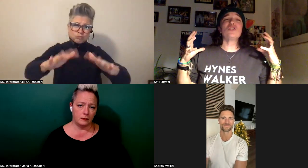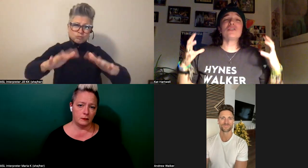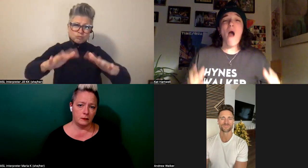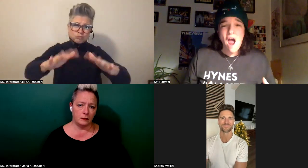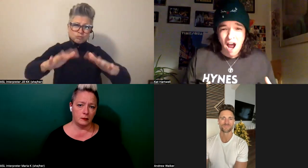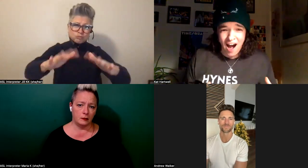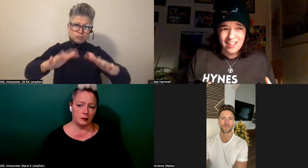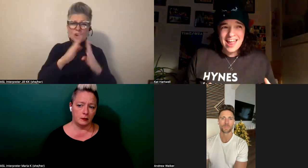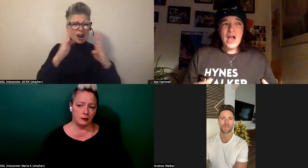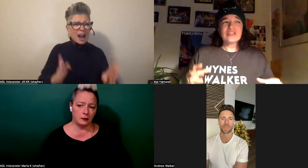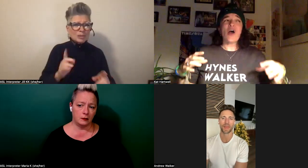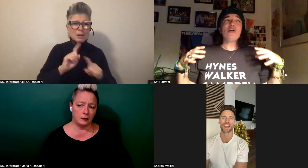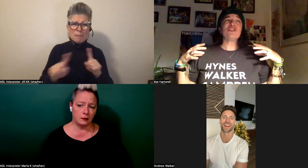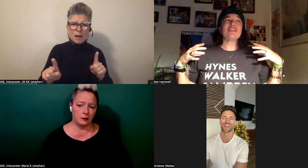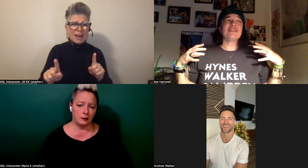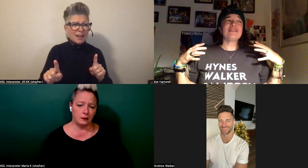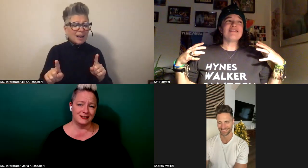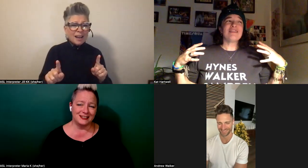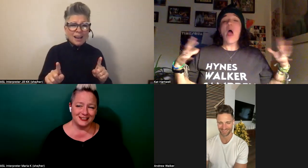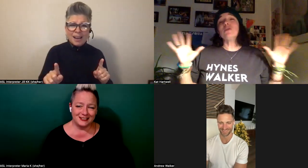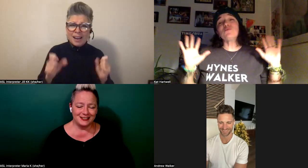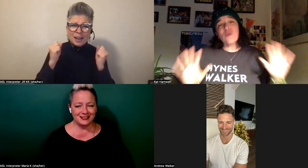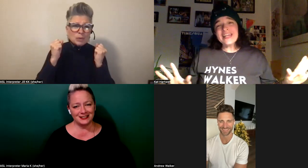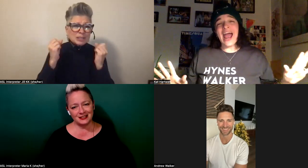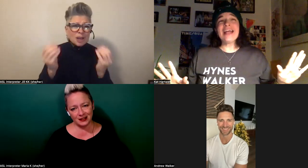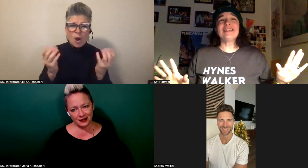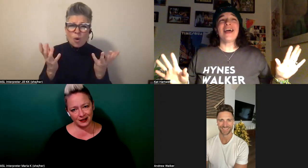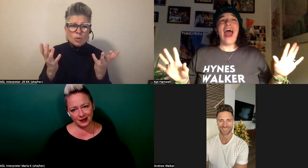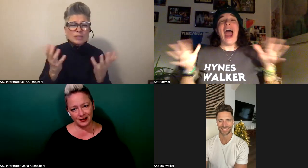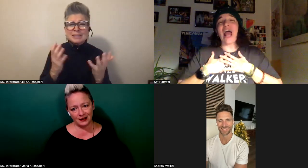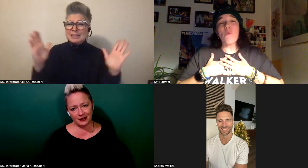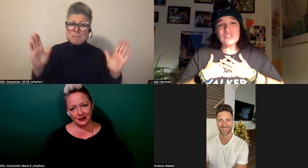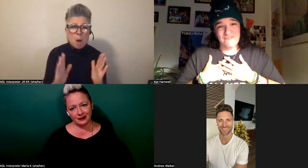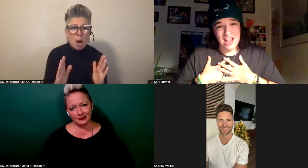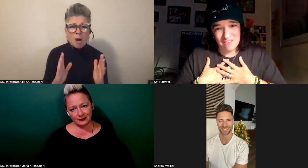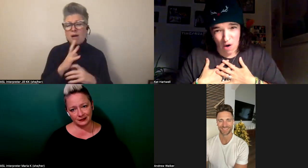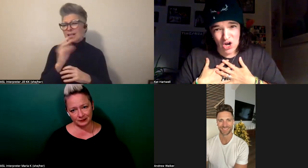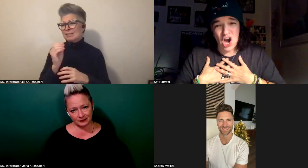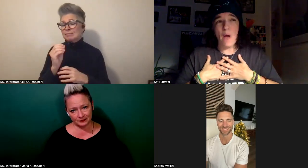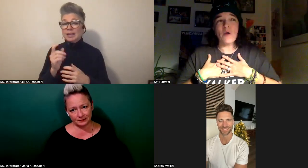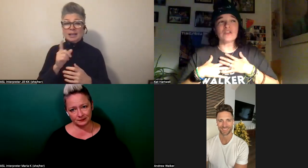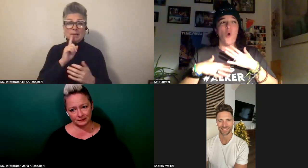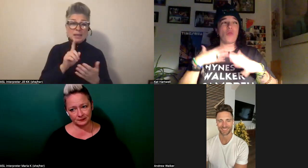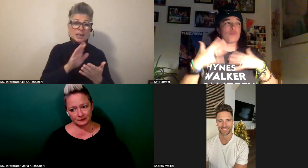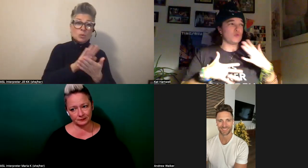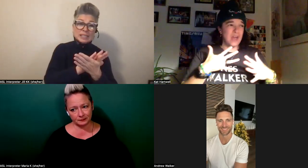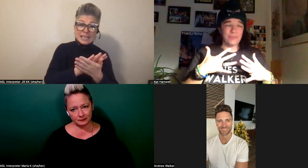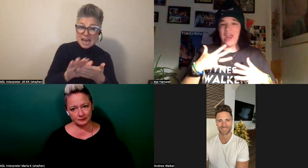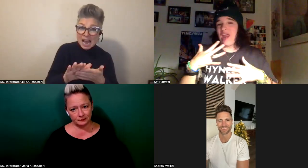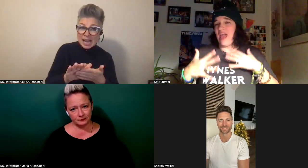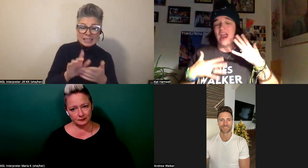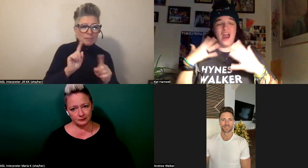it's so small. So it was really nice. And I wasn't feeling very good. I was going